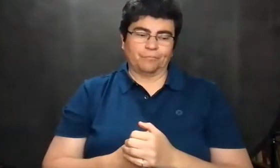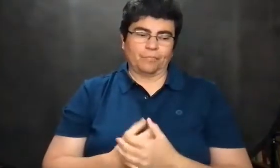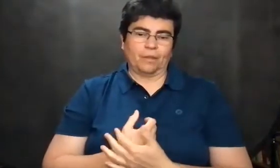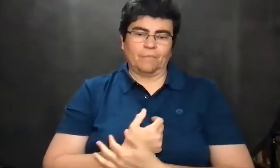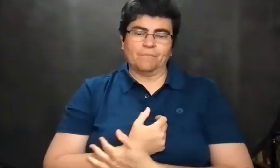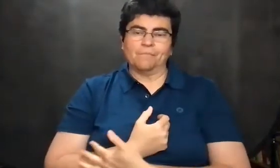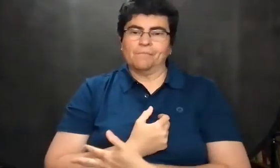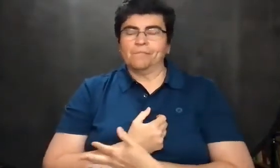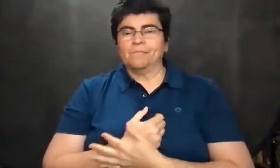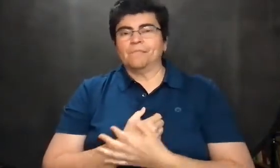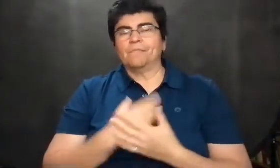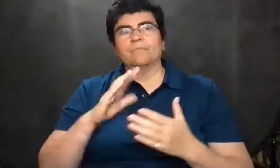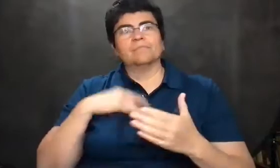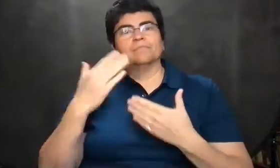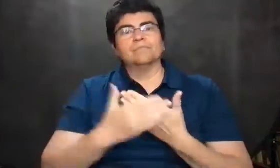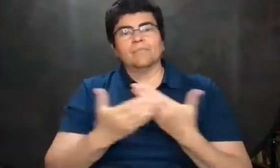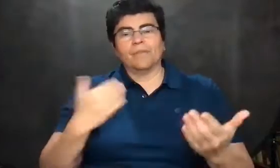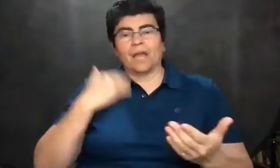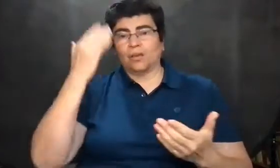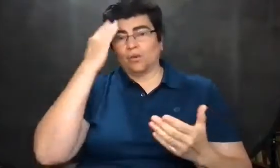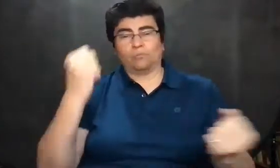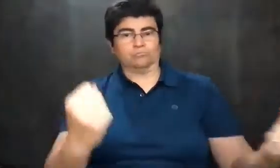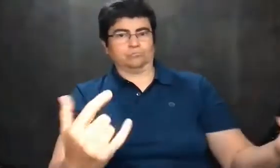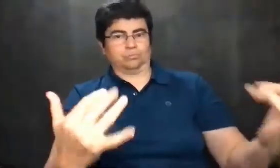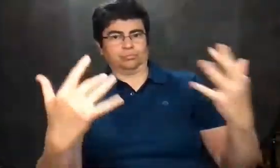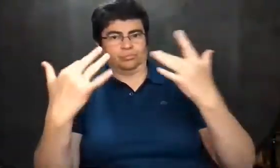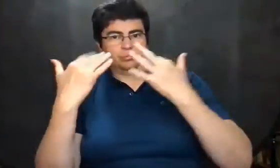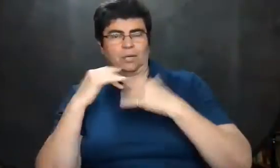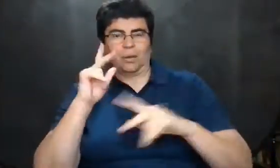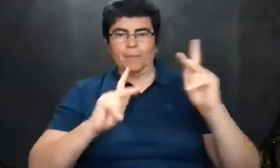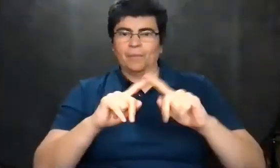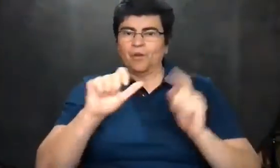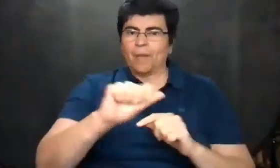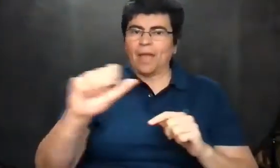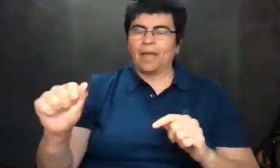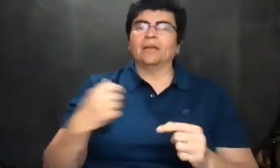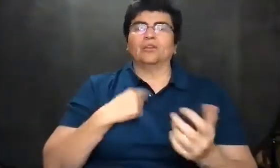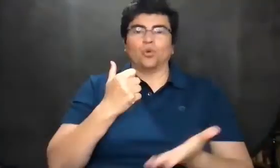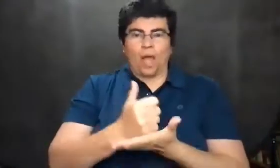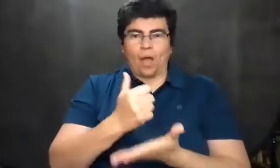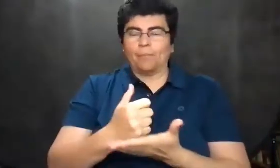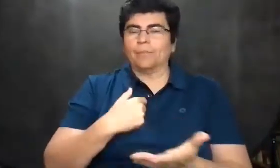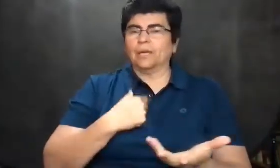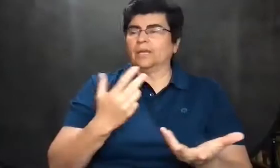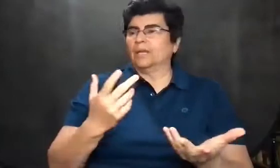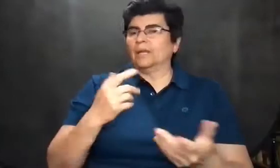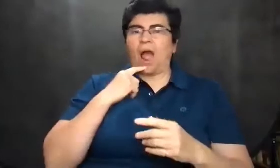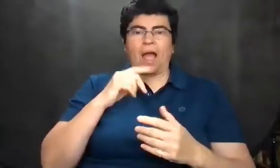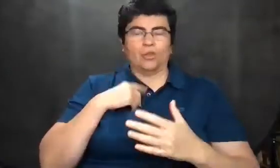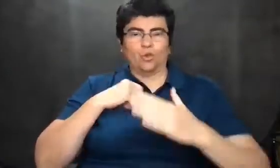And the next thing I knew, my house was full of people from AA. And you people came and you held me up when I didn't know how to hold myself up. And you taught me